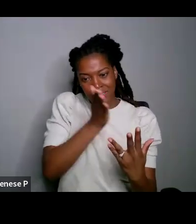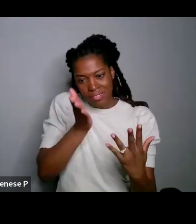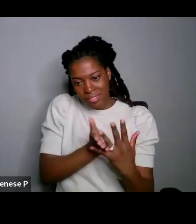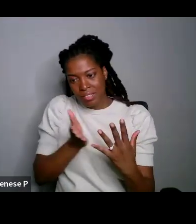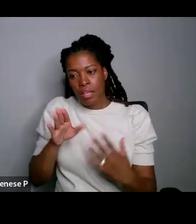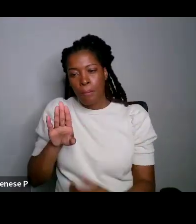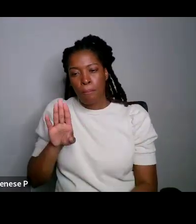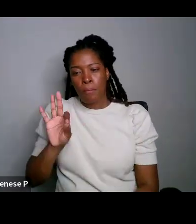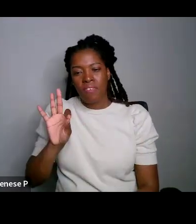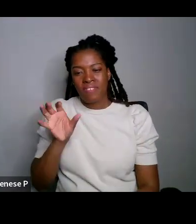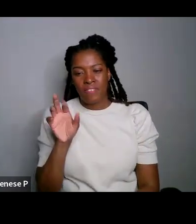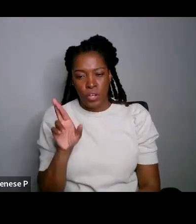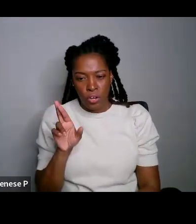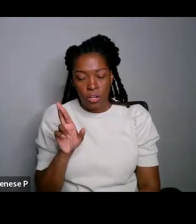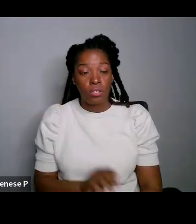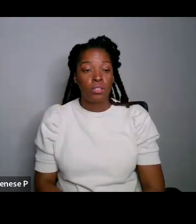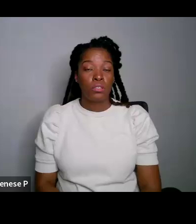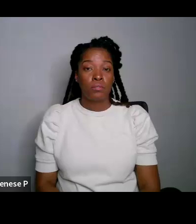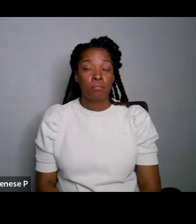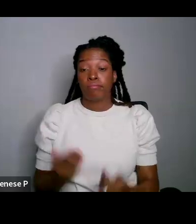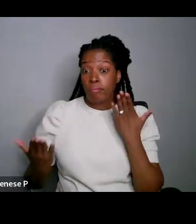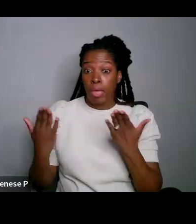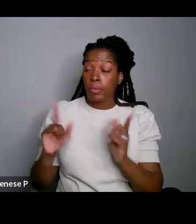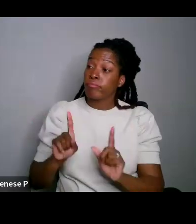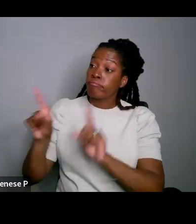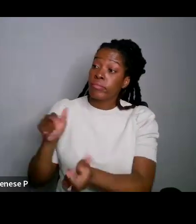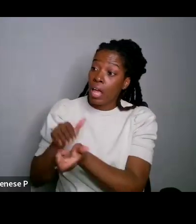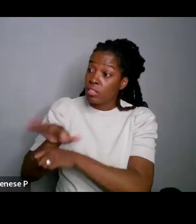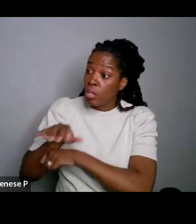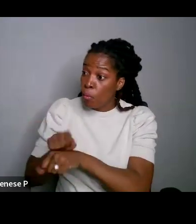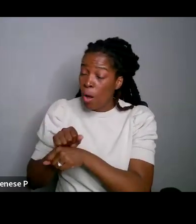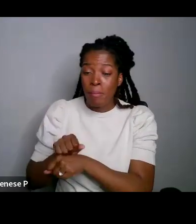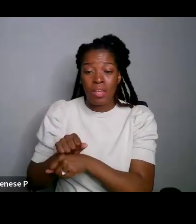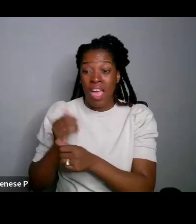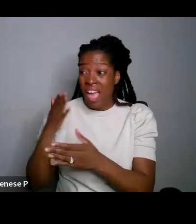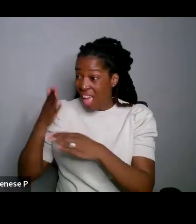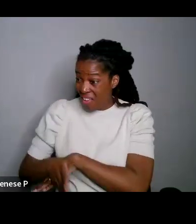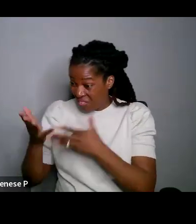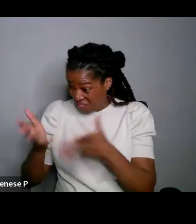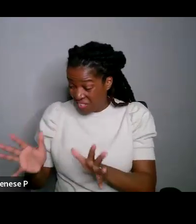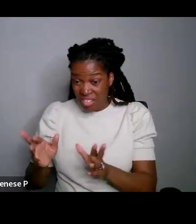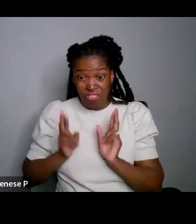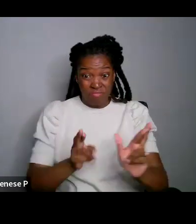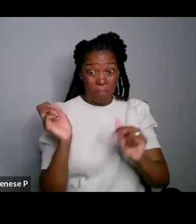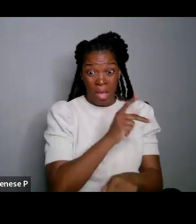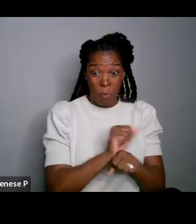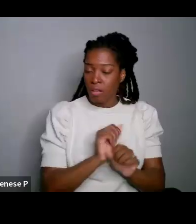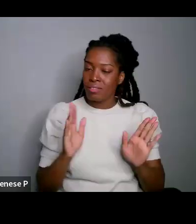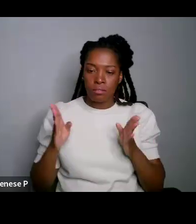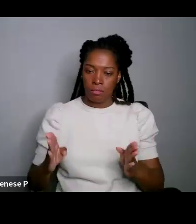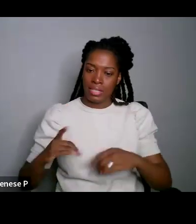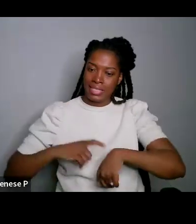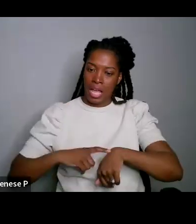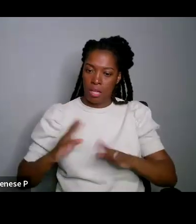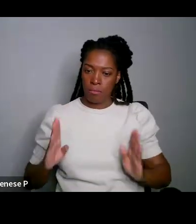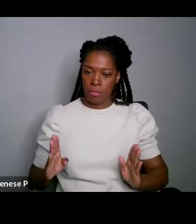extra time after a doctor's appointment. This might look like a writing task that will take someone